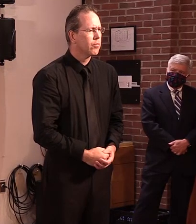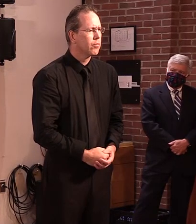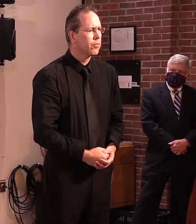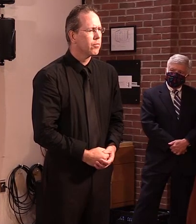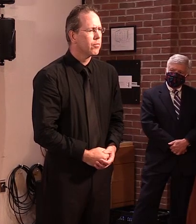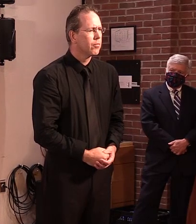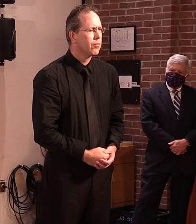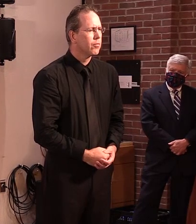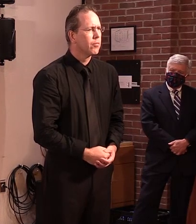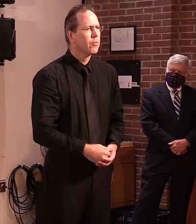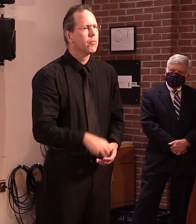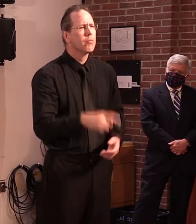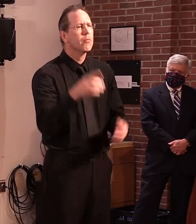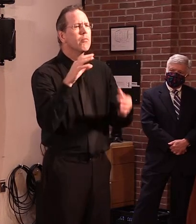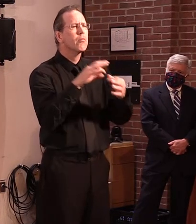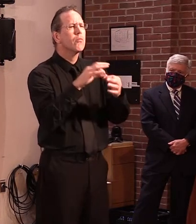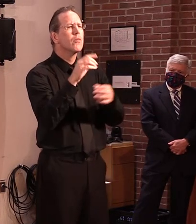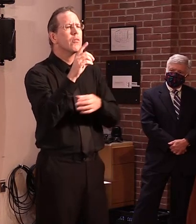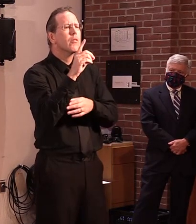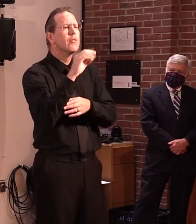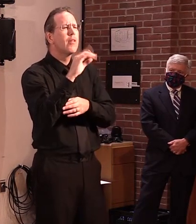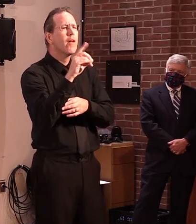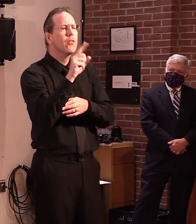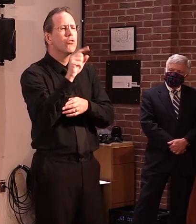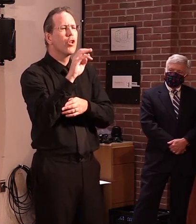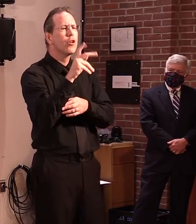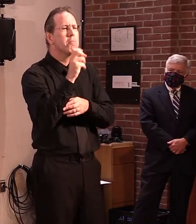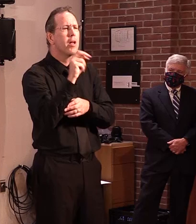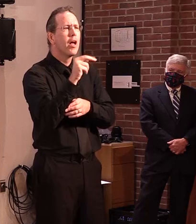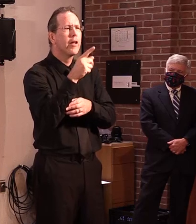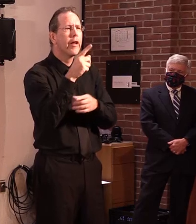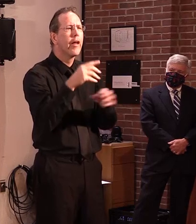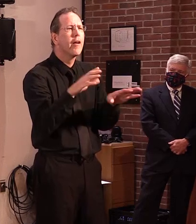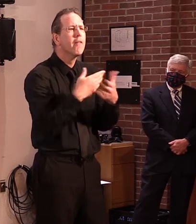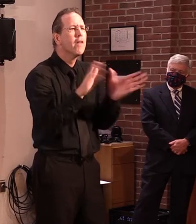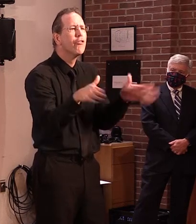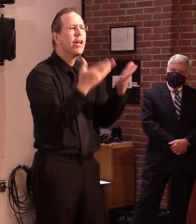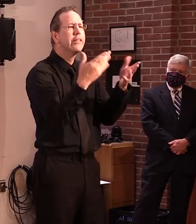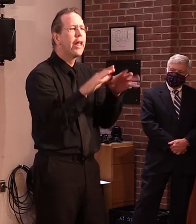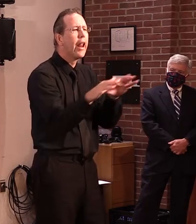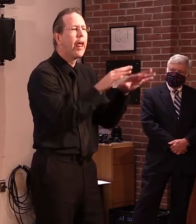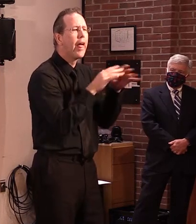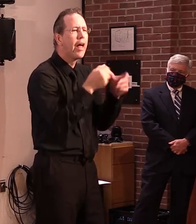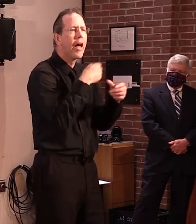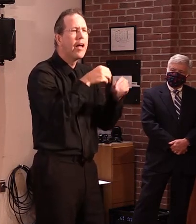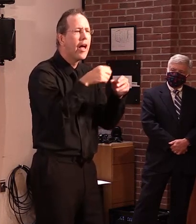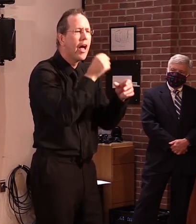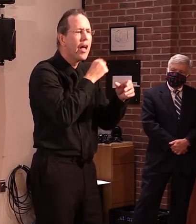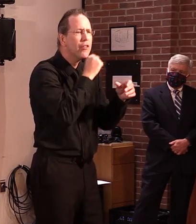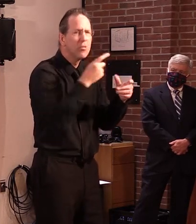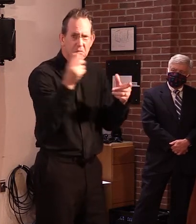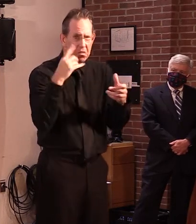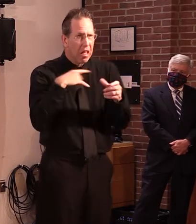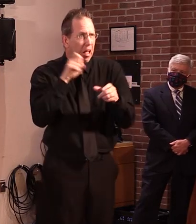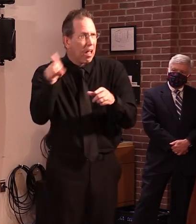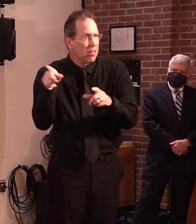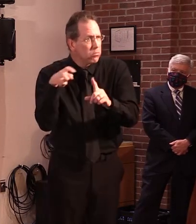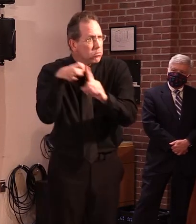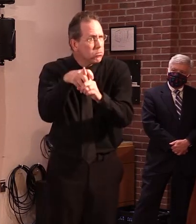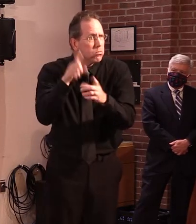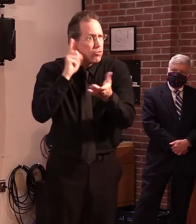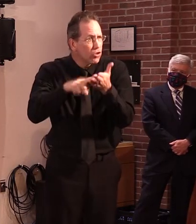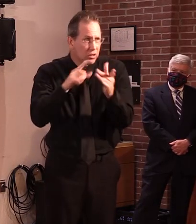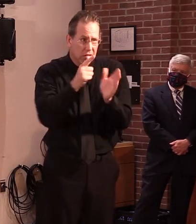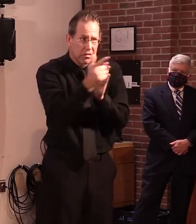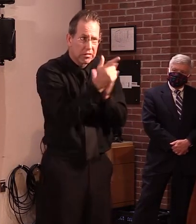The Attorney General's office referred us to the Secretary of State. Are you aware of anybody looking into that? And are you going to